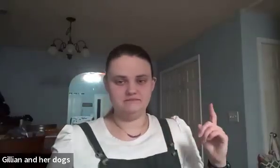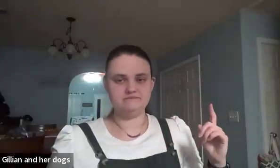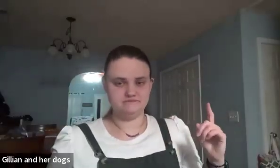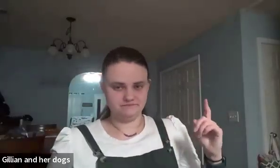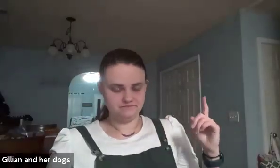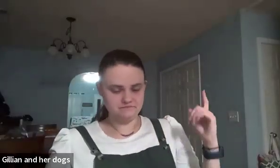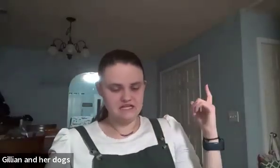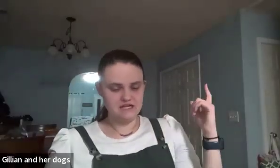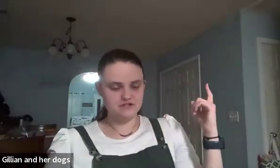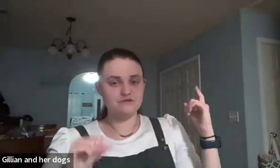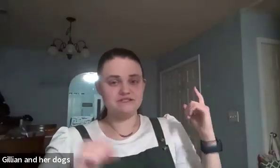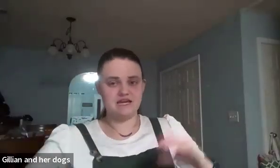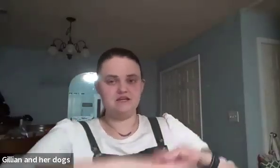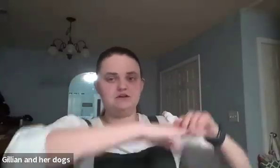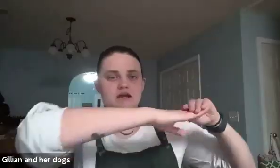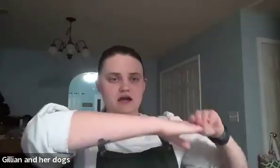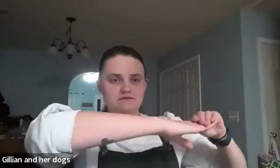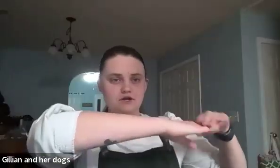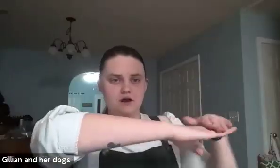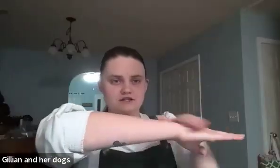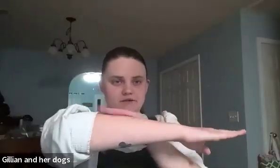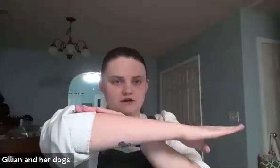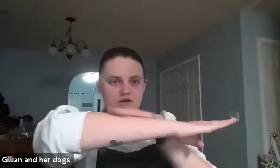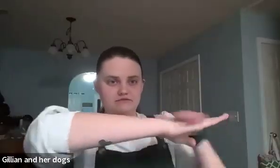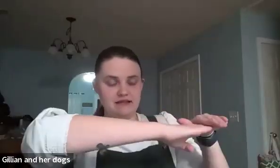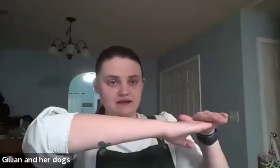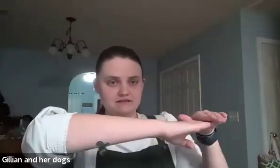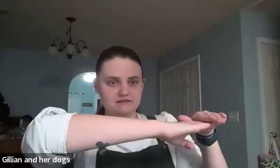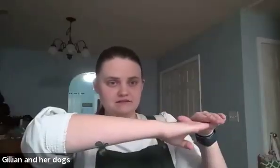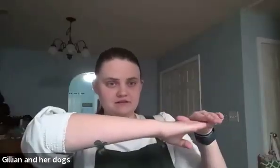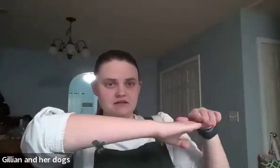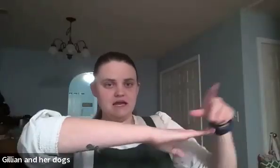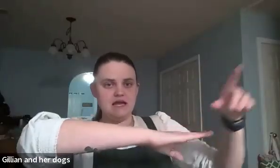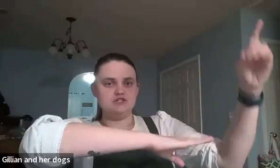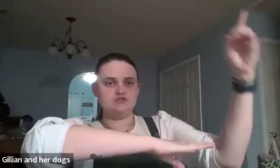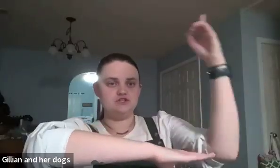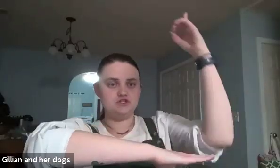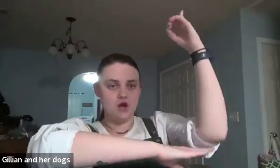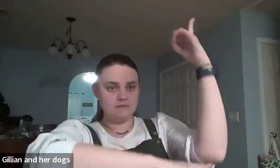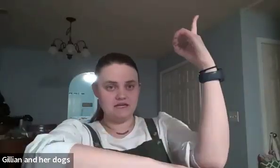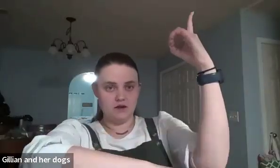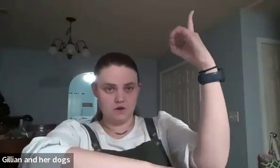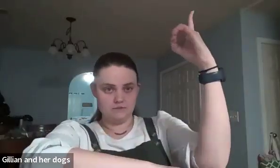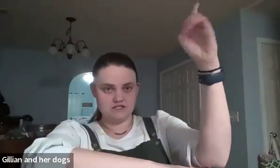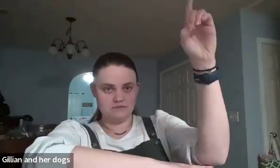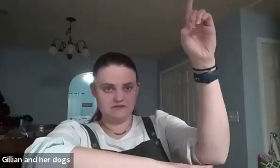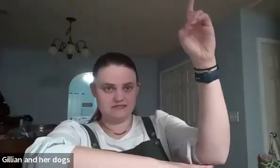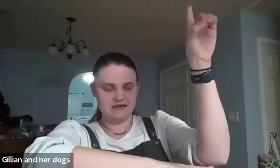Okay. And so for day, you're going to have your non-dominant arm flat, and your dominant arm is going to be in this kind